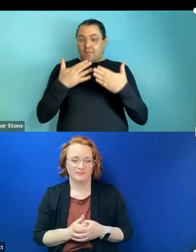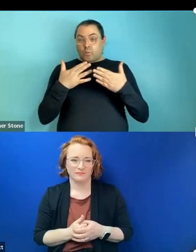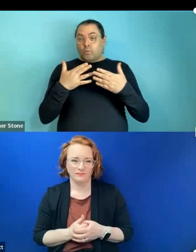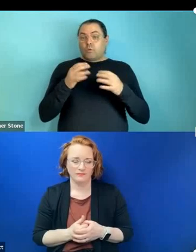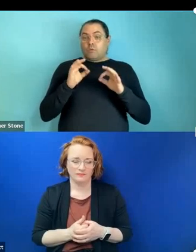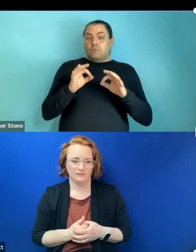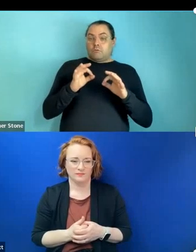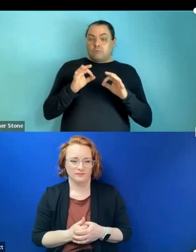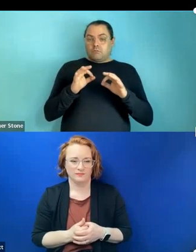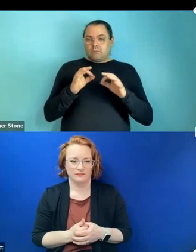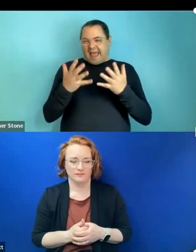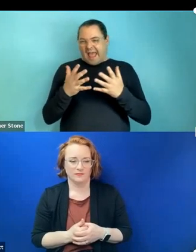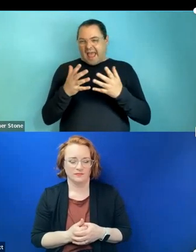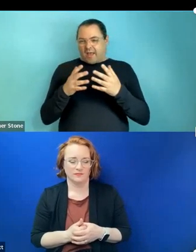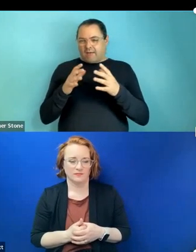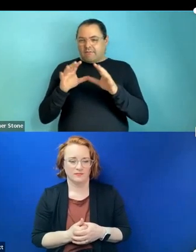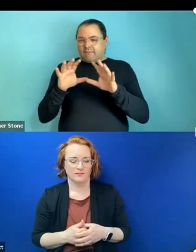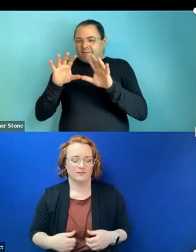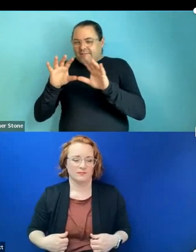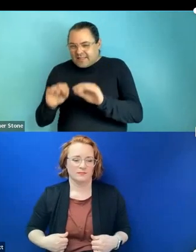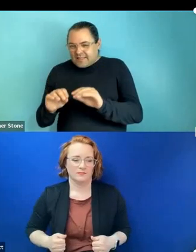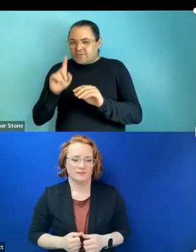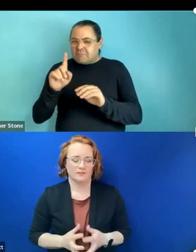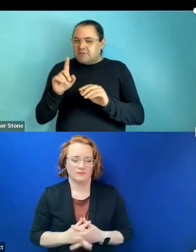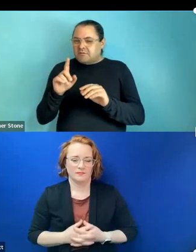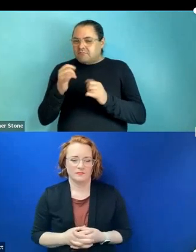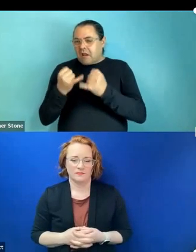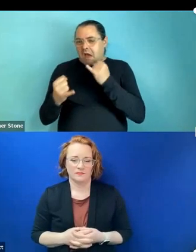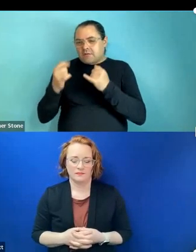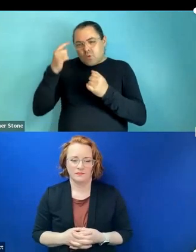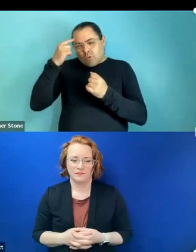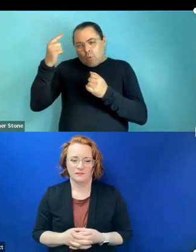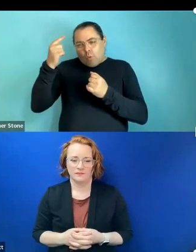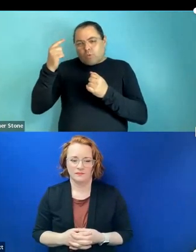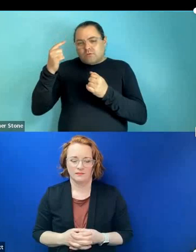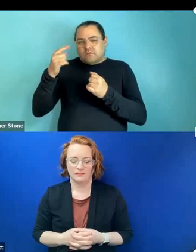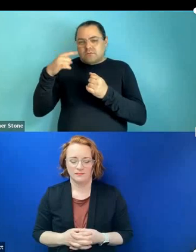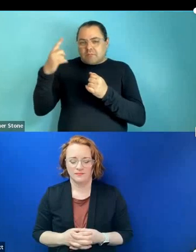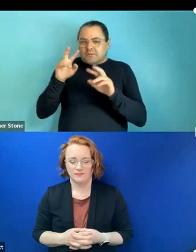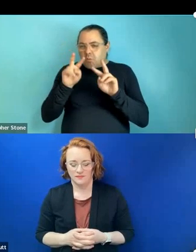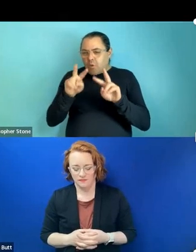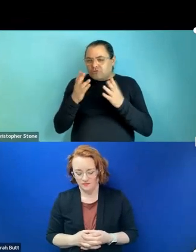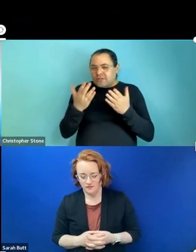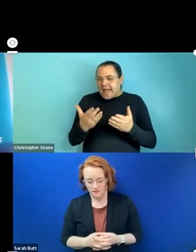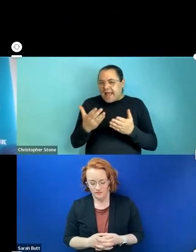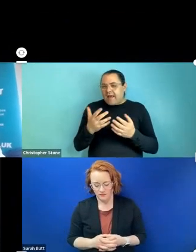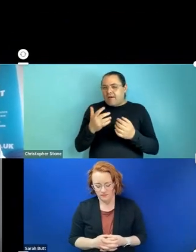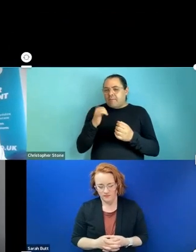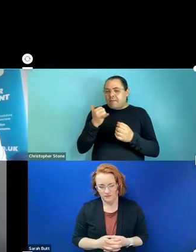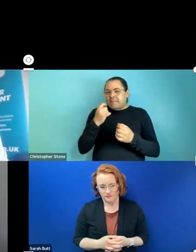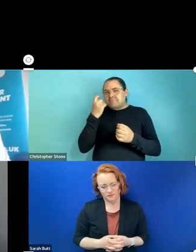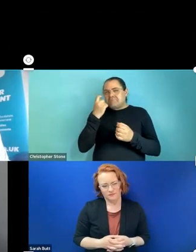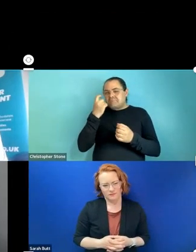in closing, if I could ask you just for some closing thoughts, Jenny. So anyone who's watching this at the moment, what